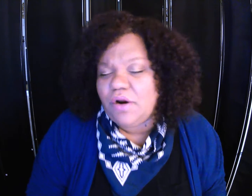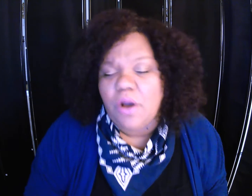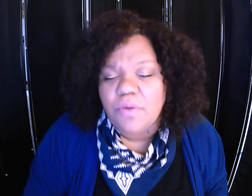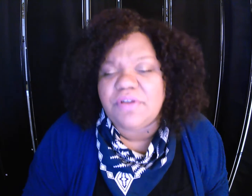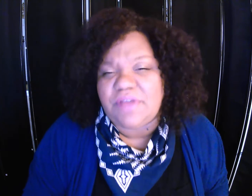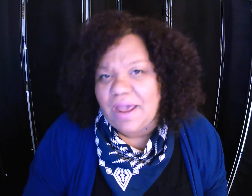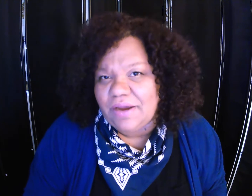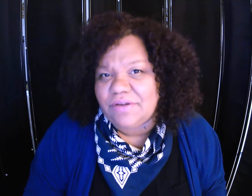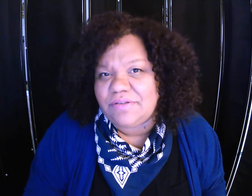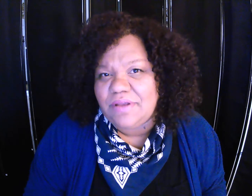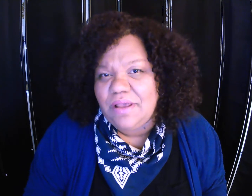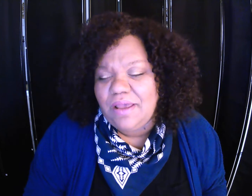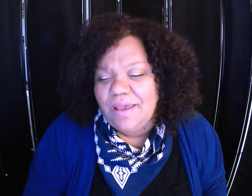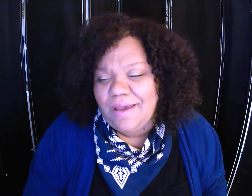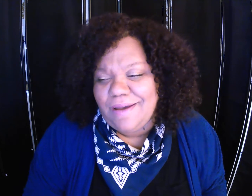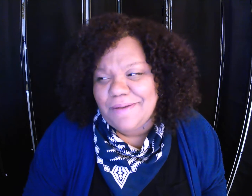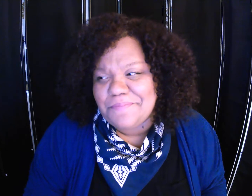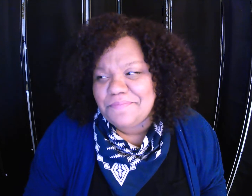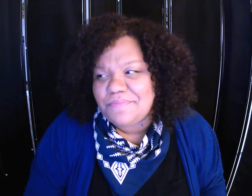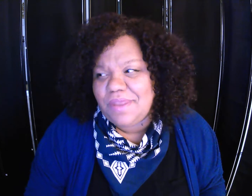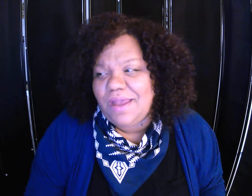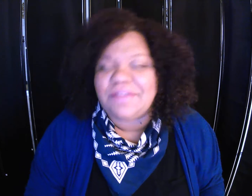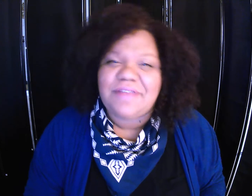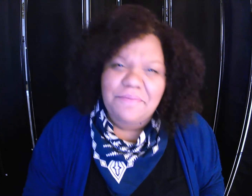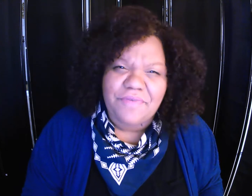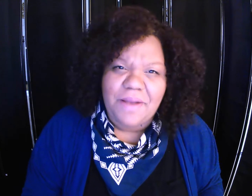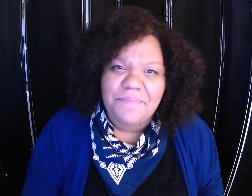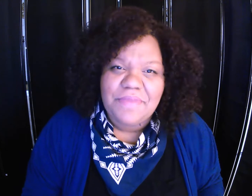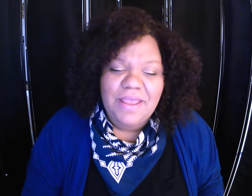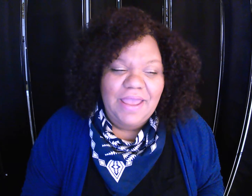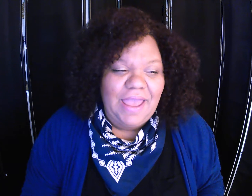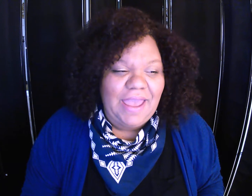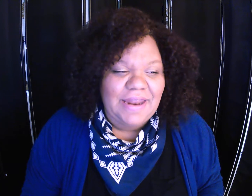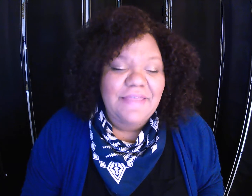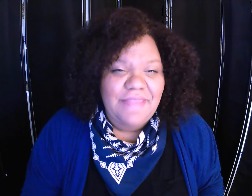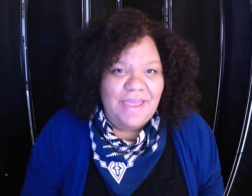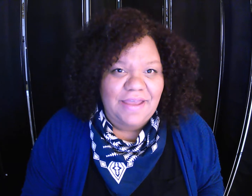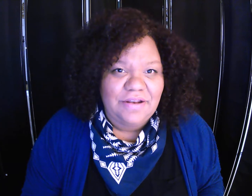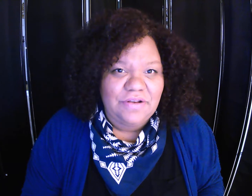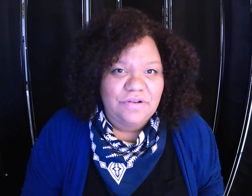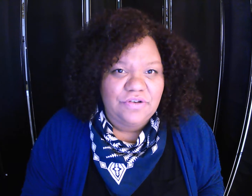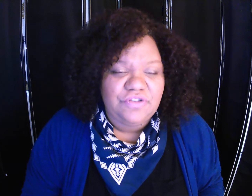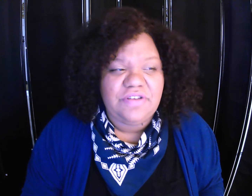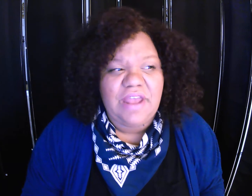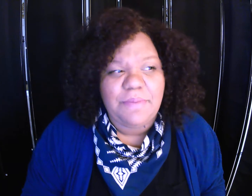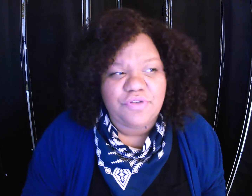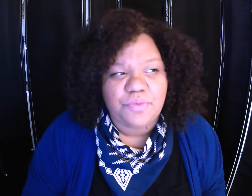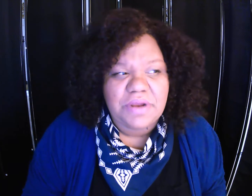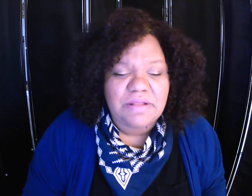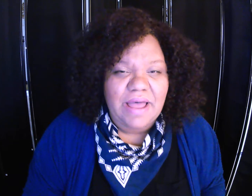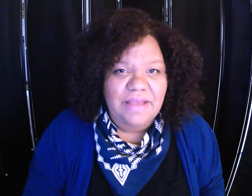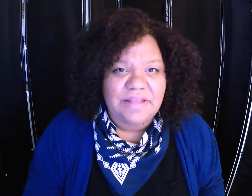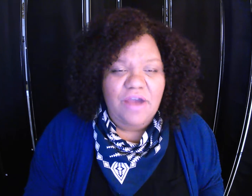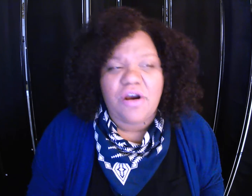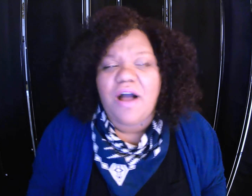own desires kind of stem from. And in that, she's able to realize that her